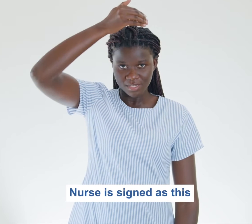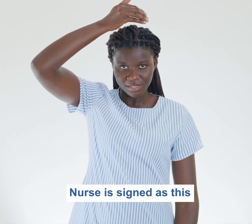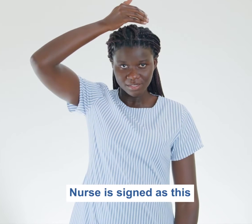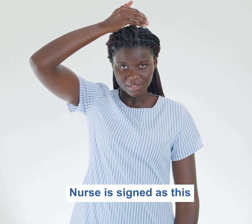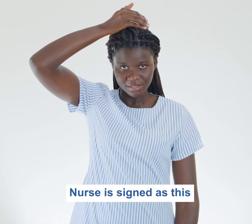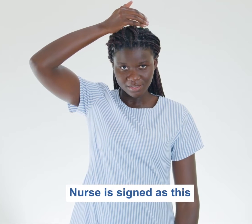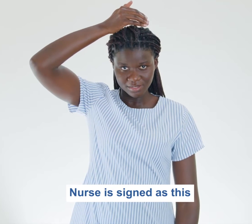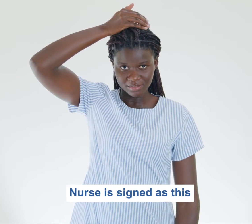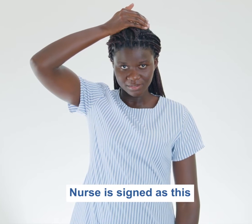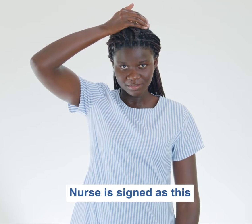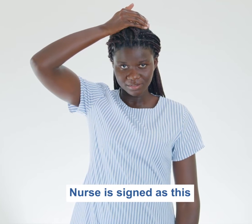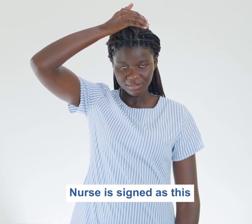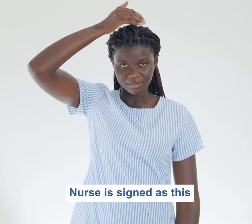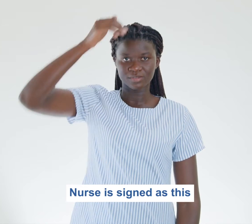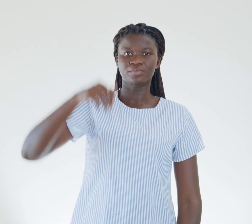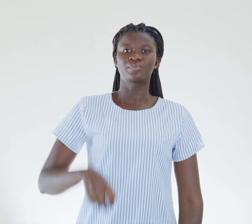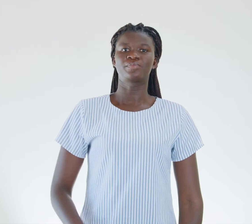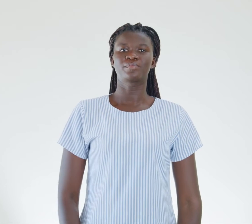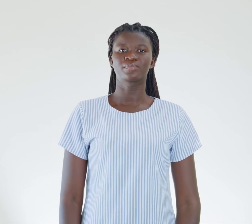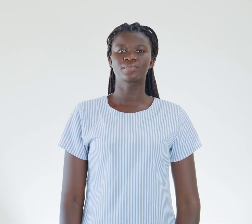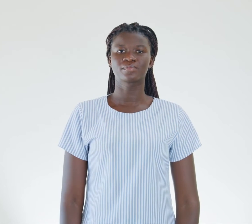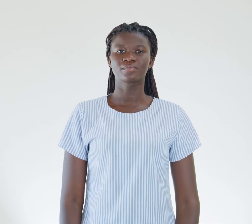nurse is signed as this.